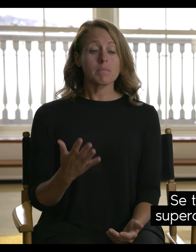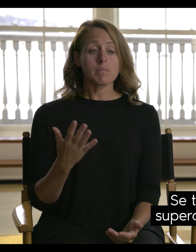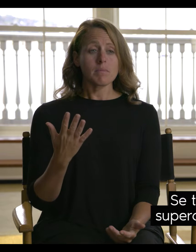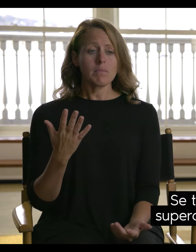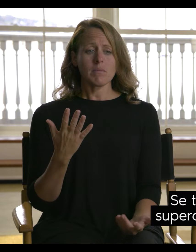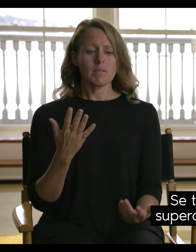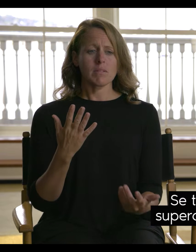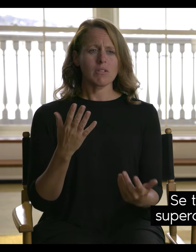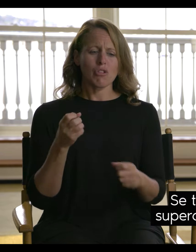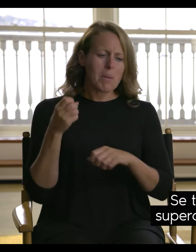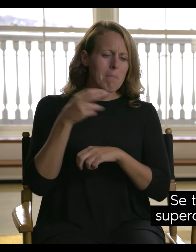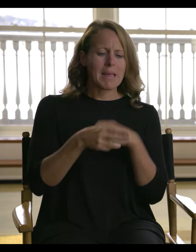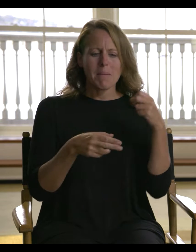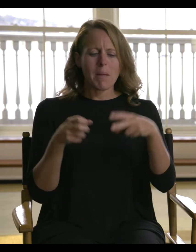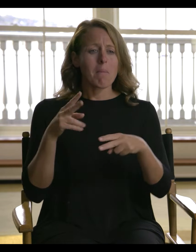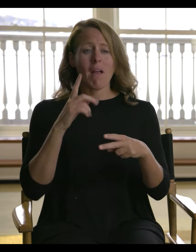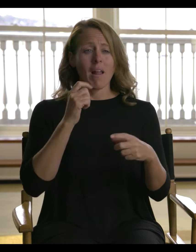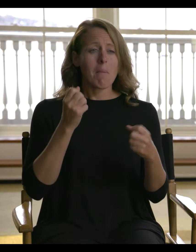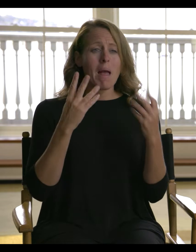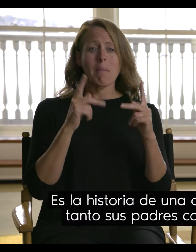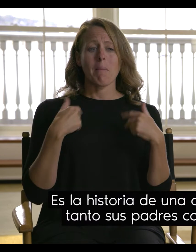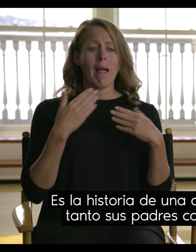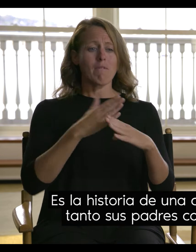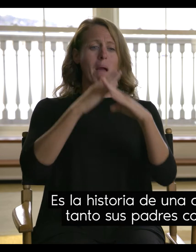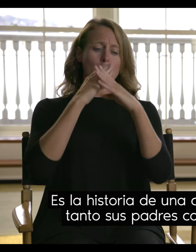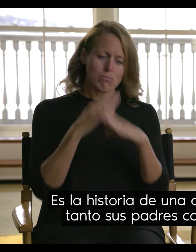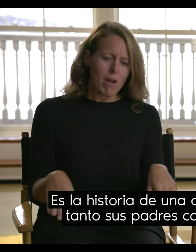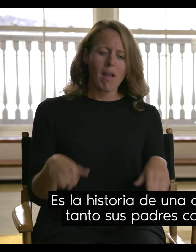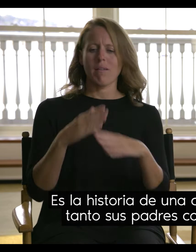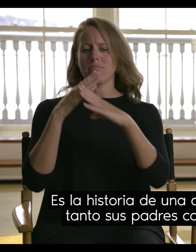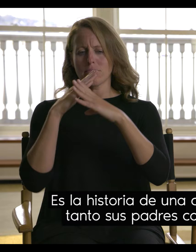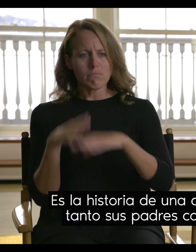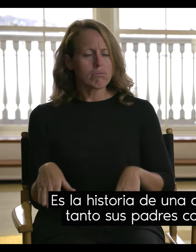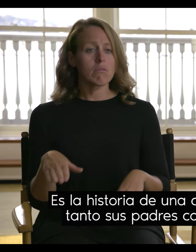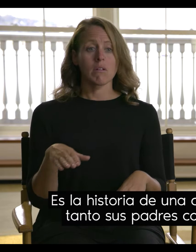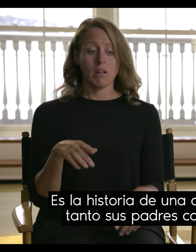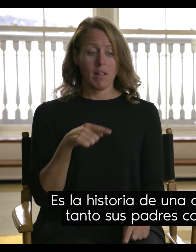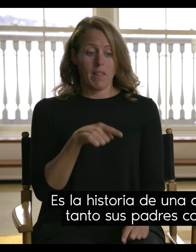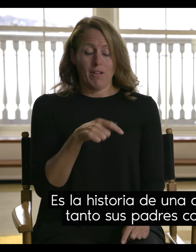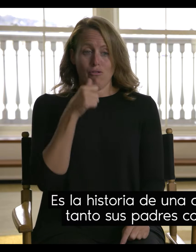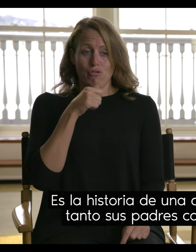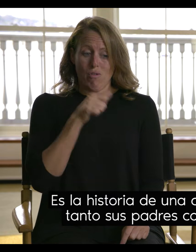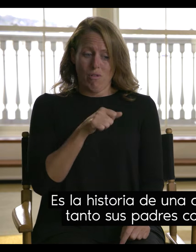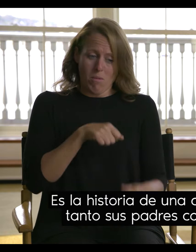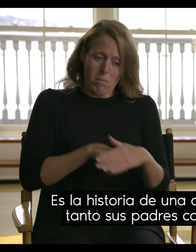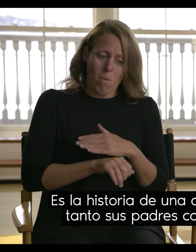overcoming all the obstacles. It's the story of a girl that was born